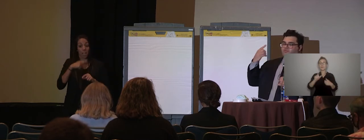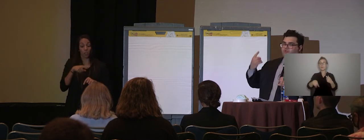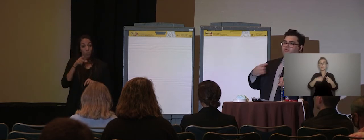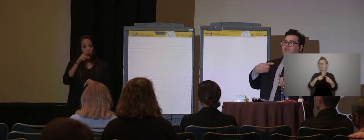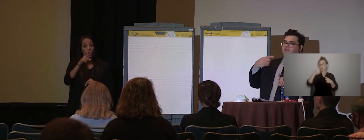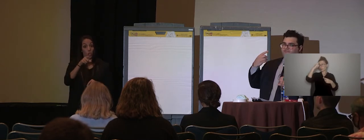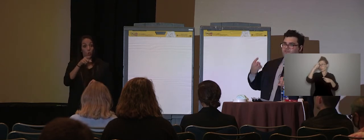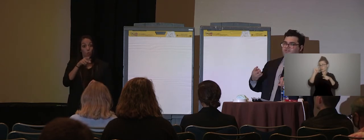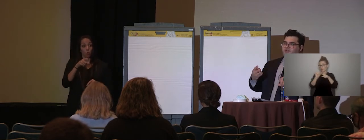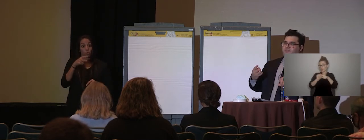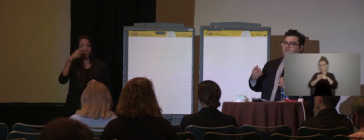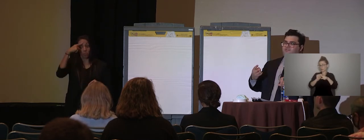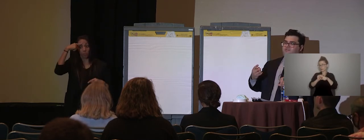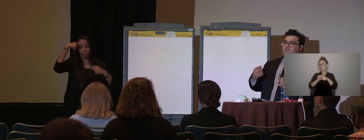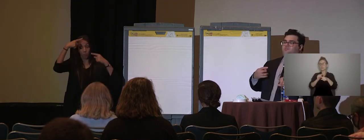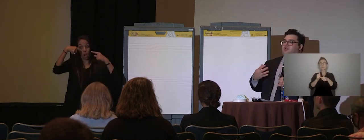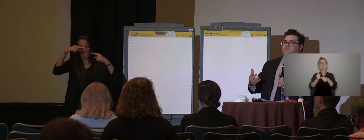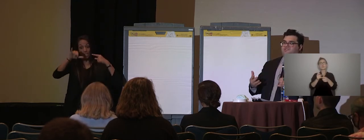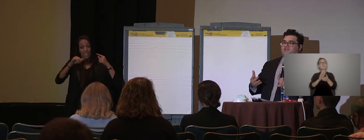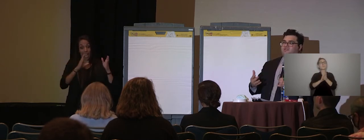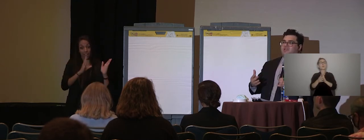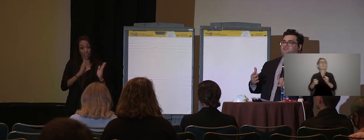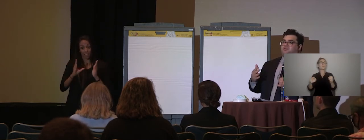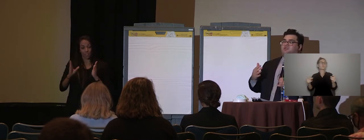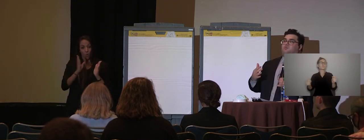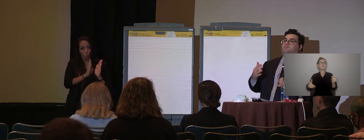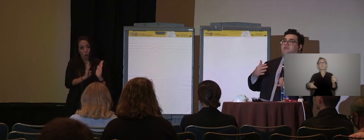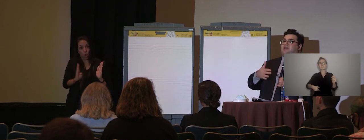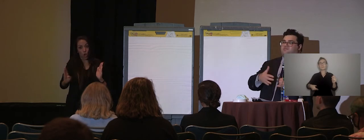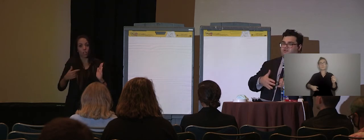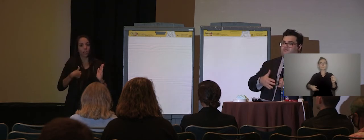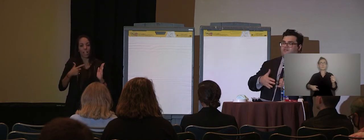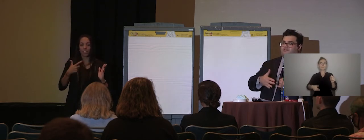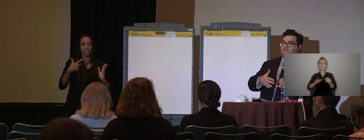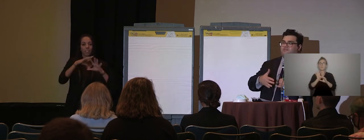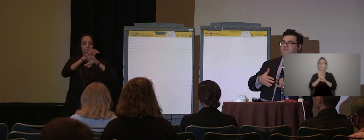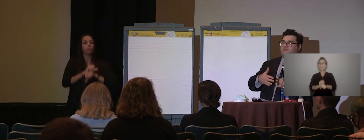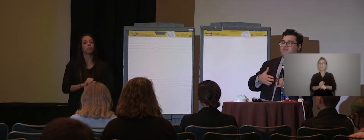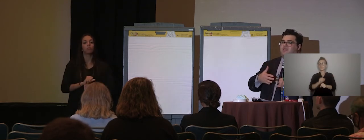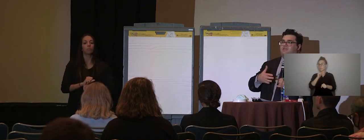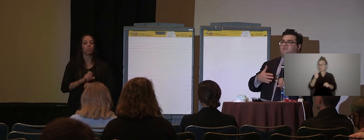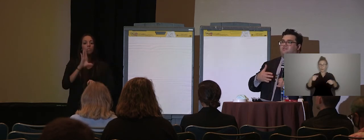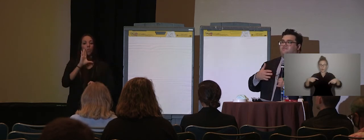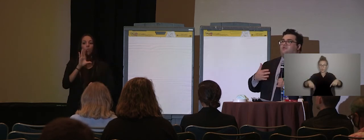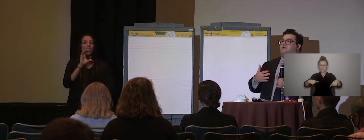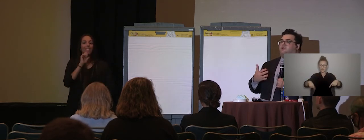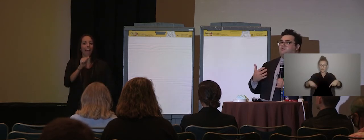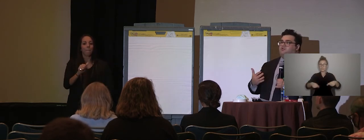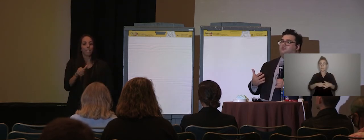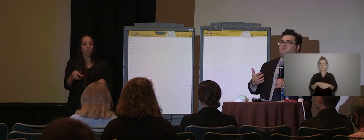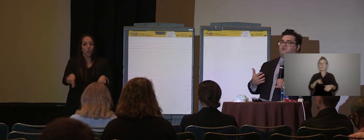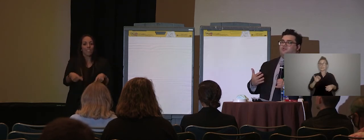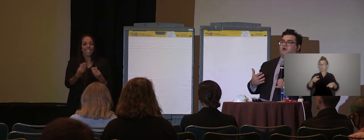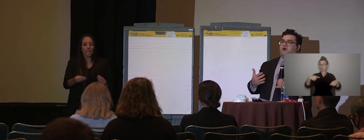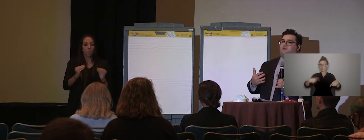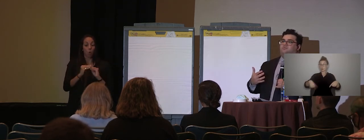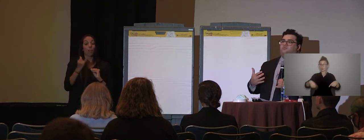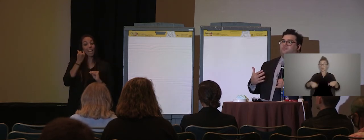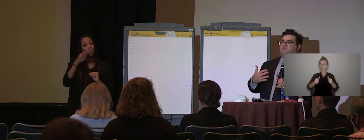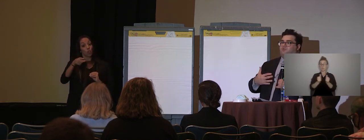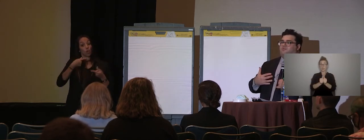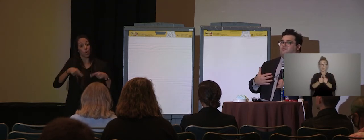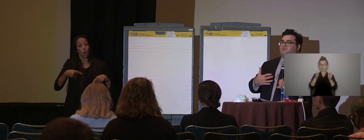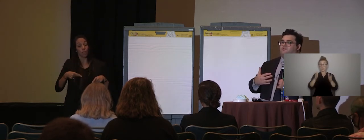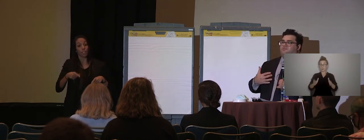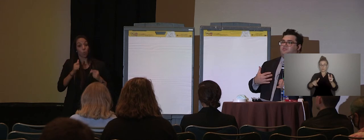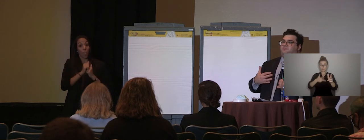run it through your head a few times, it becomes second nature and you won't be as nervous. And if there are nerves going on with